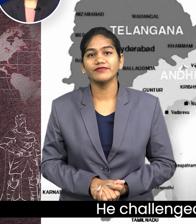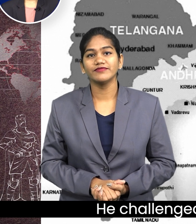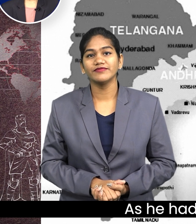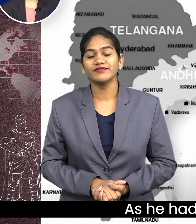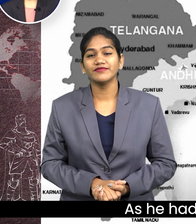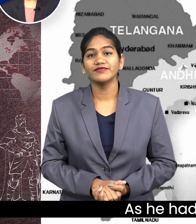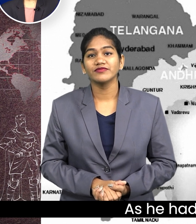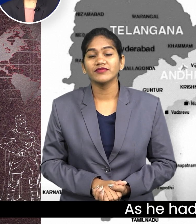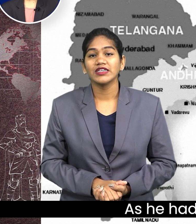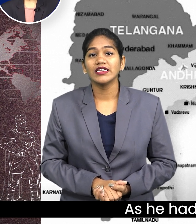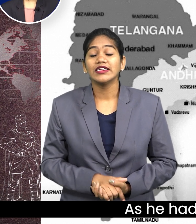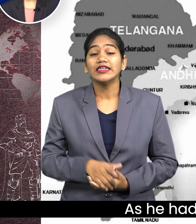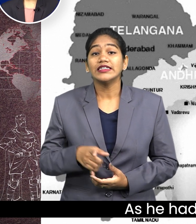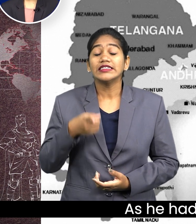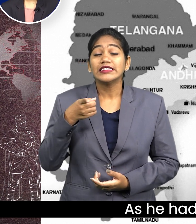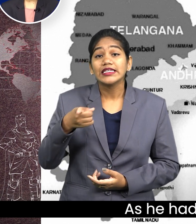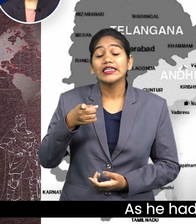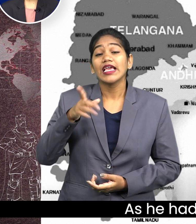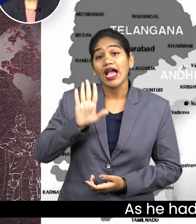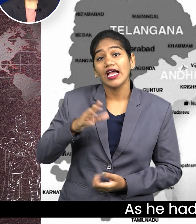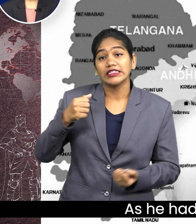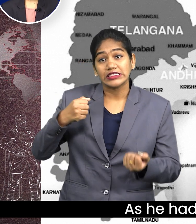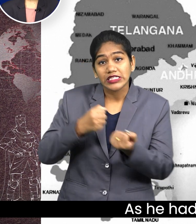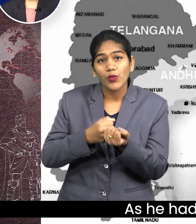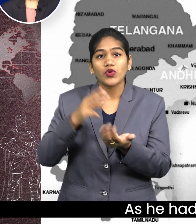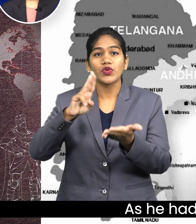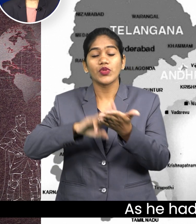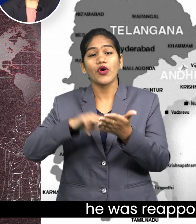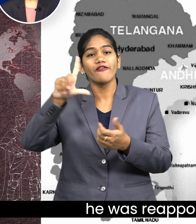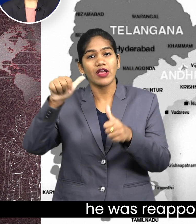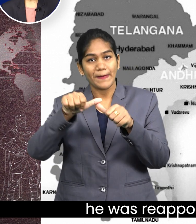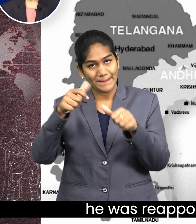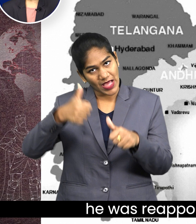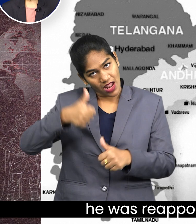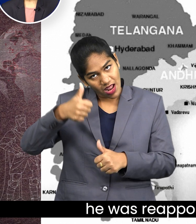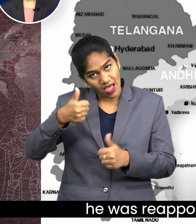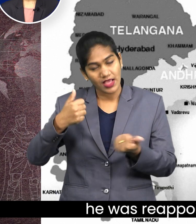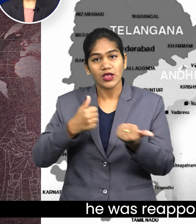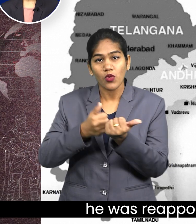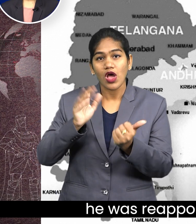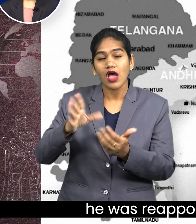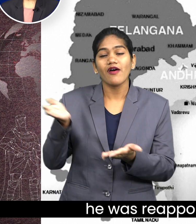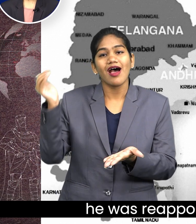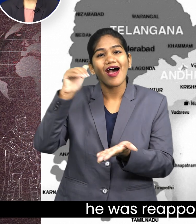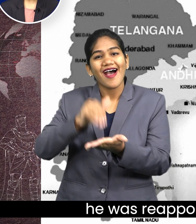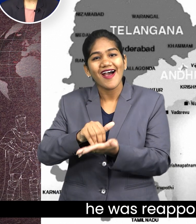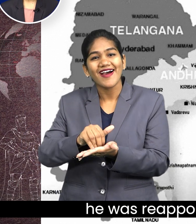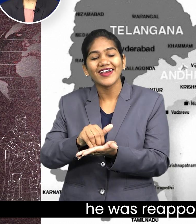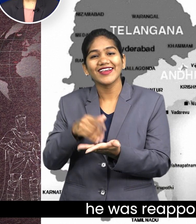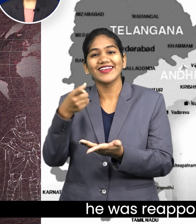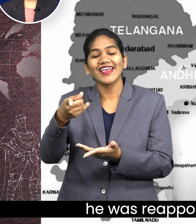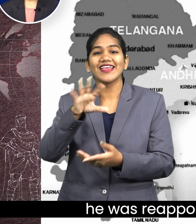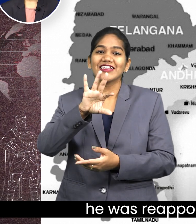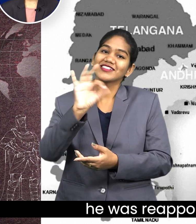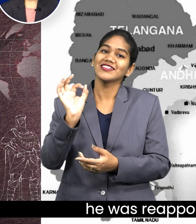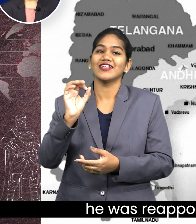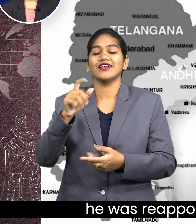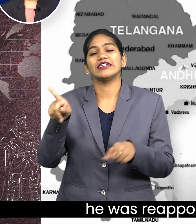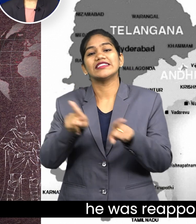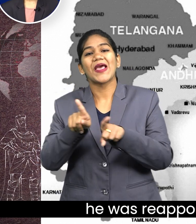As he had the support of MLAs, he was reappointed as the chief minister.